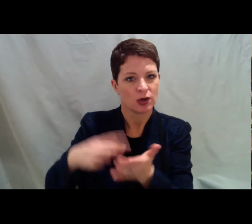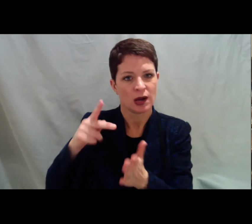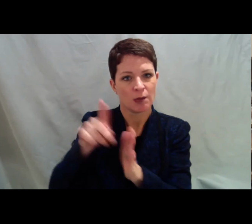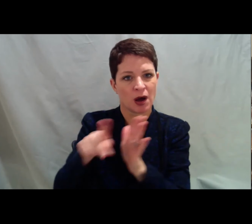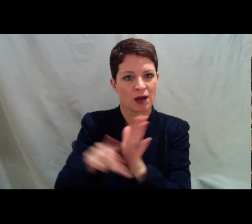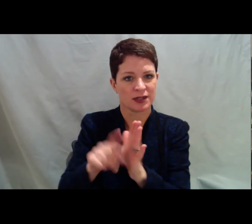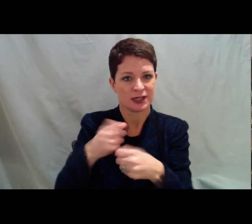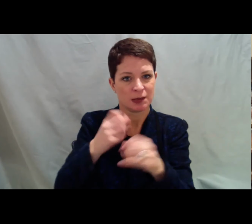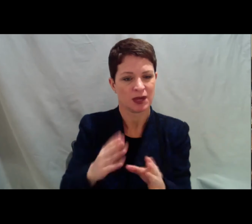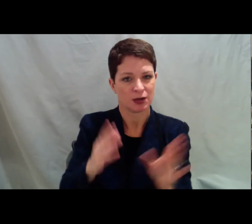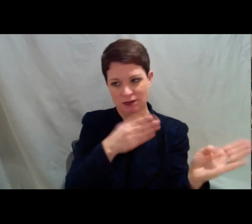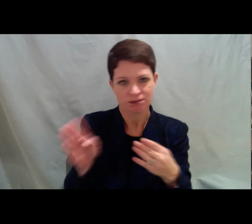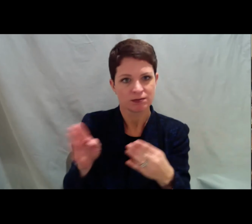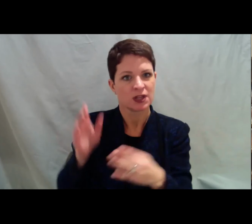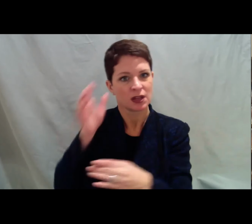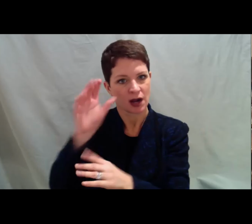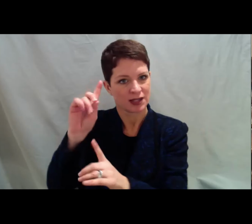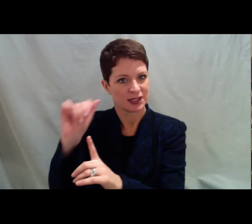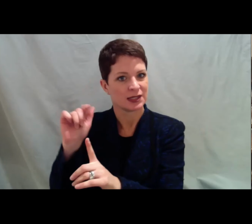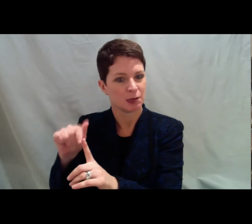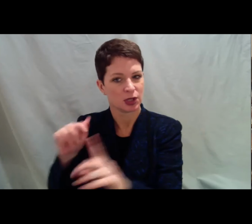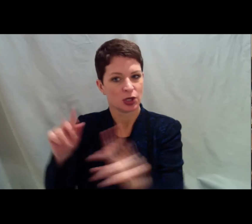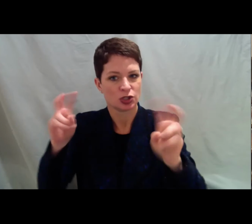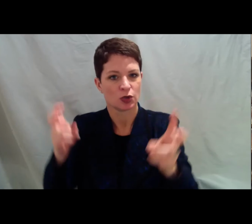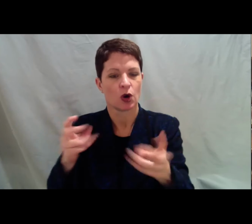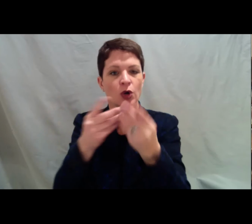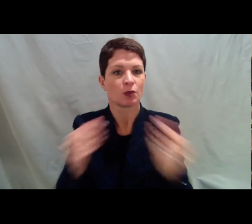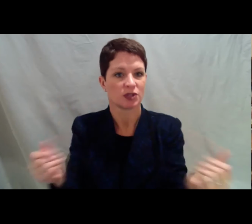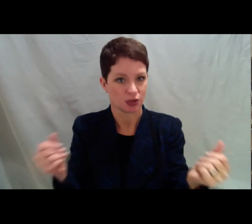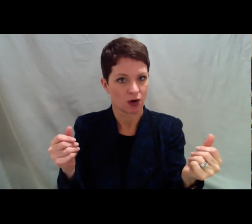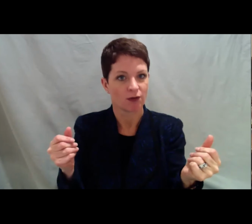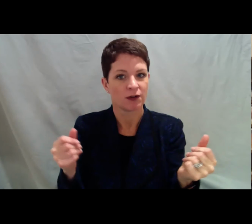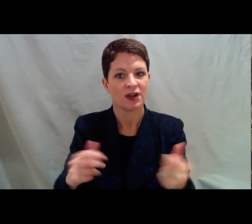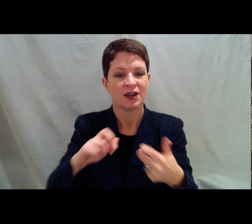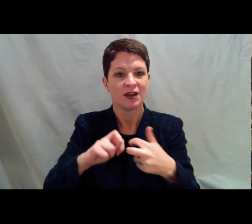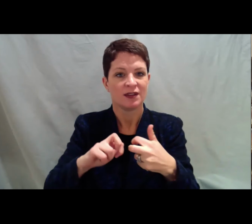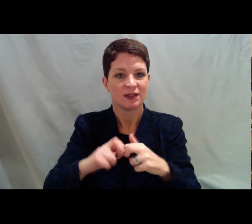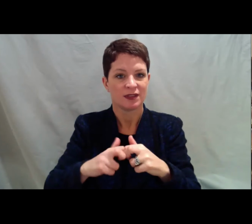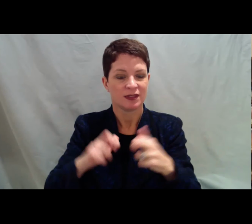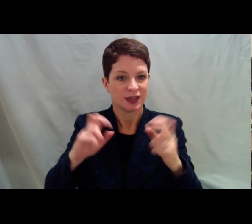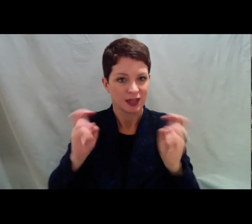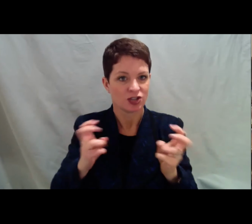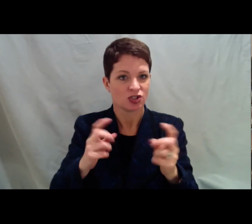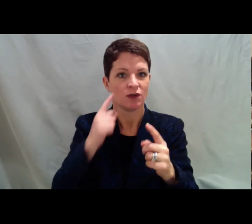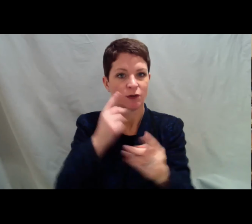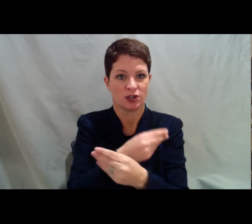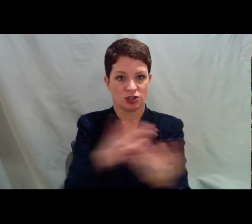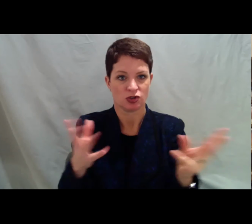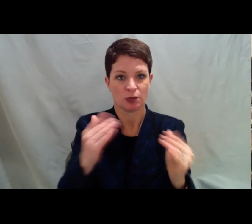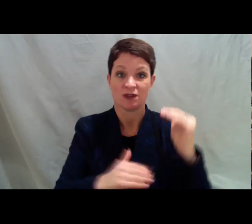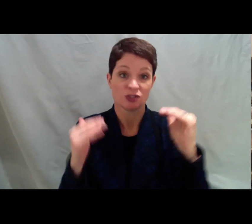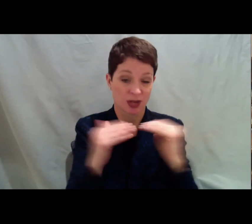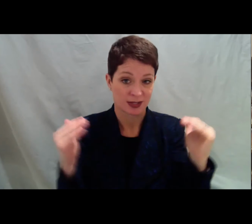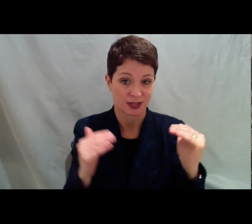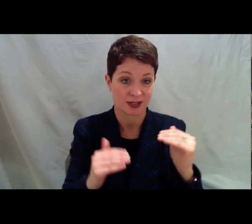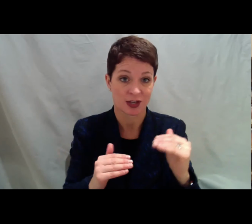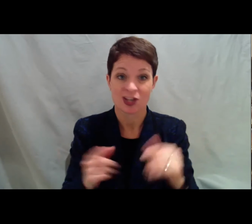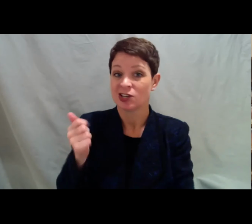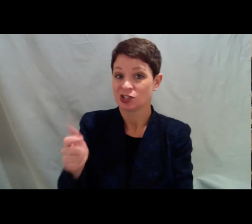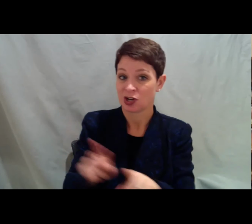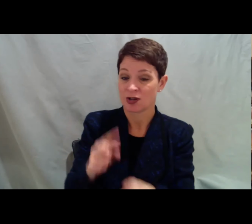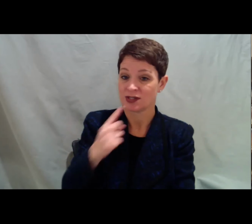to the concept of disability to, quote, resolve the issue of distributive justice. Increasingly, she said,